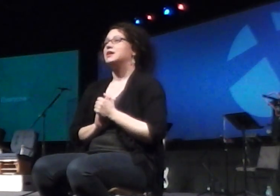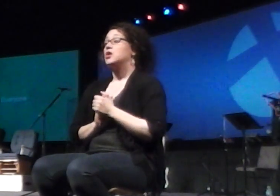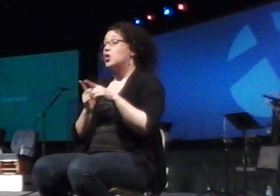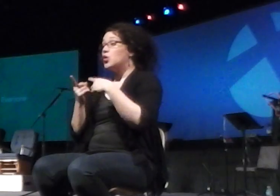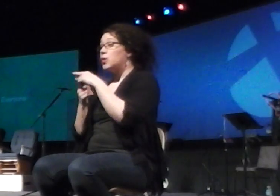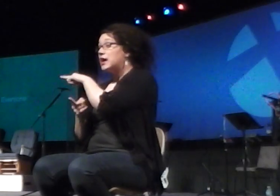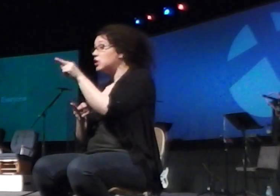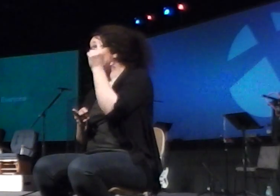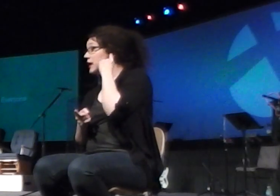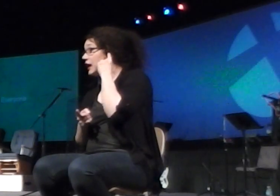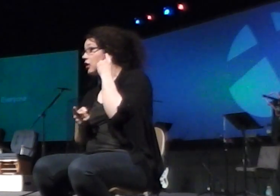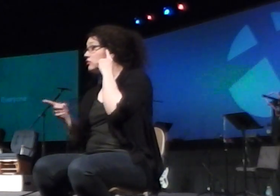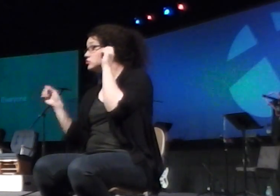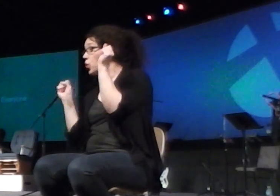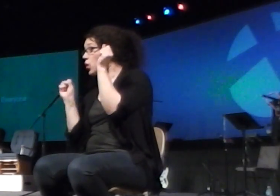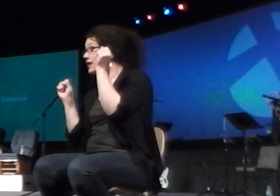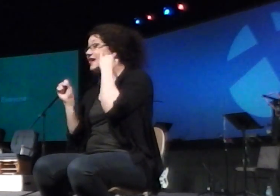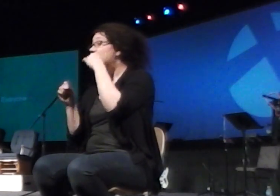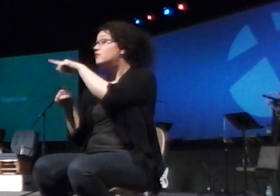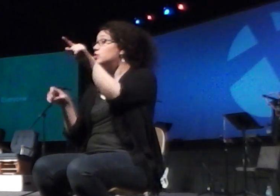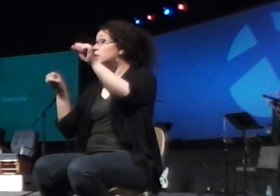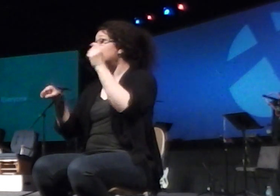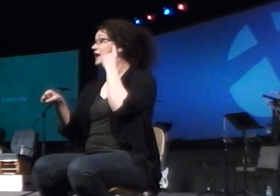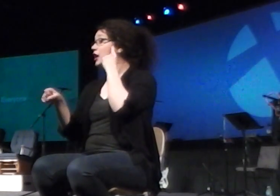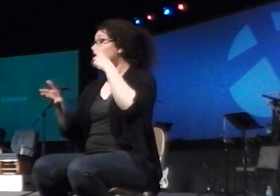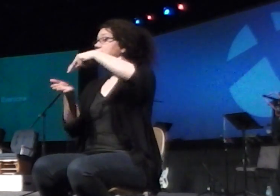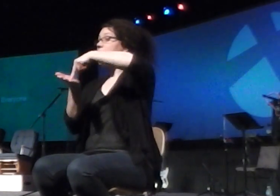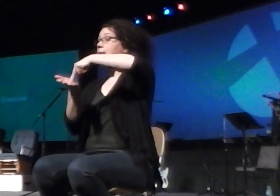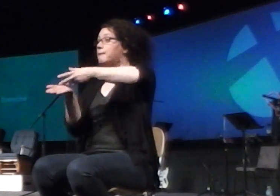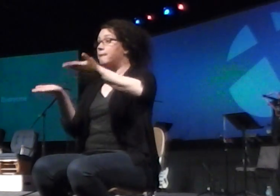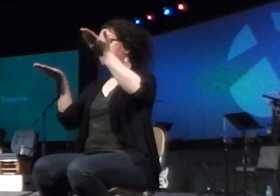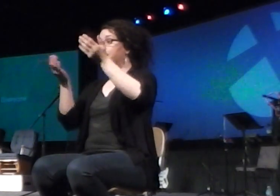hear the tone, if you can hear it, stand up. Go ahead.